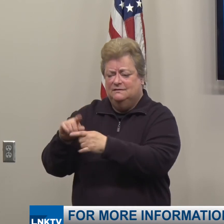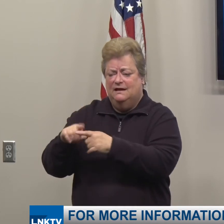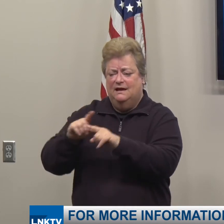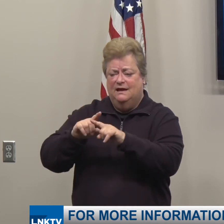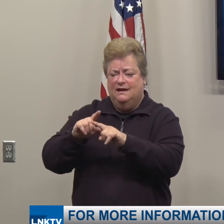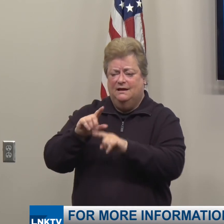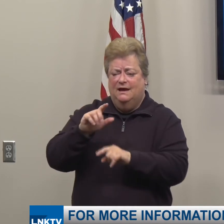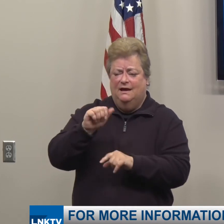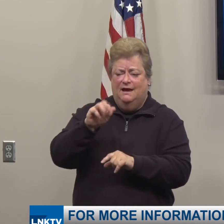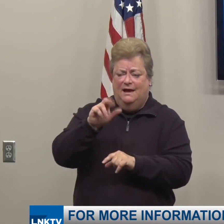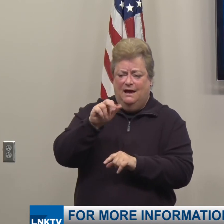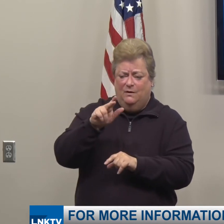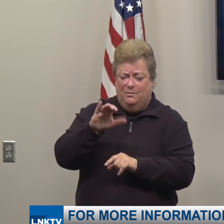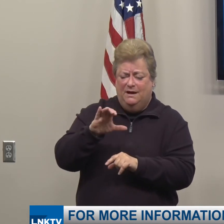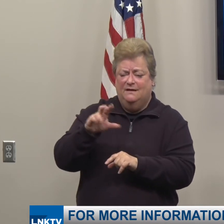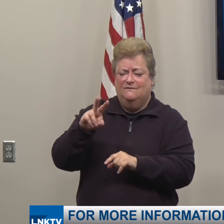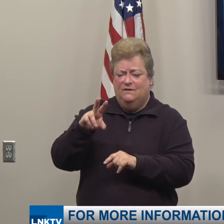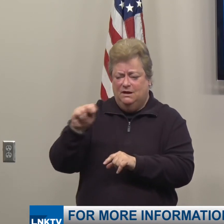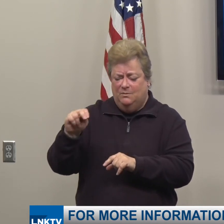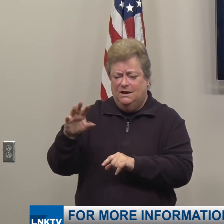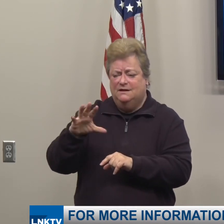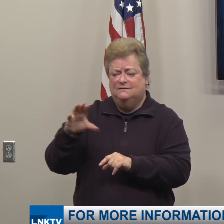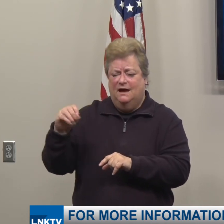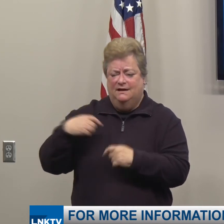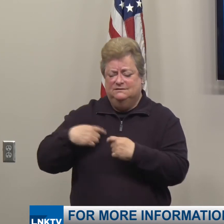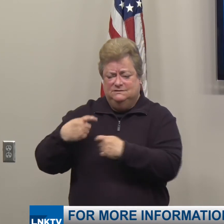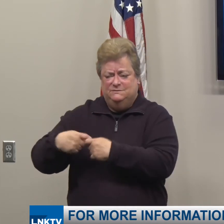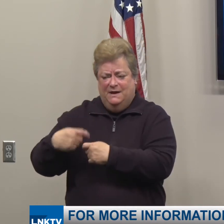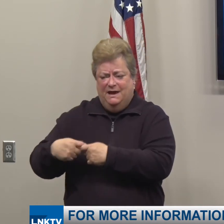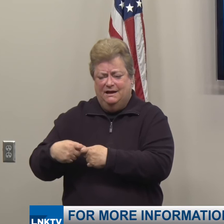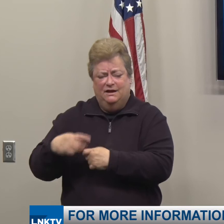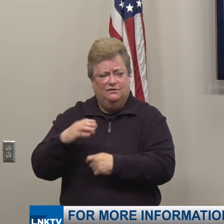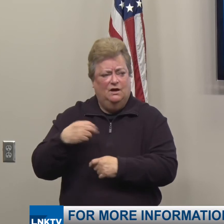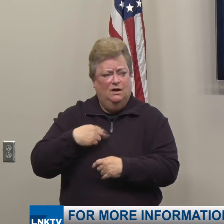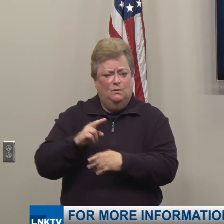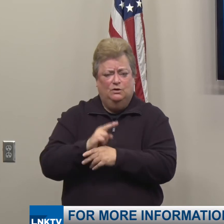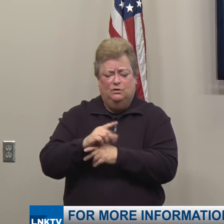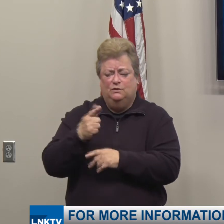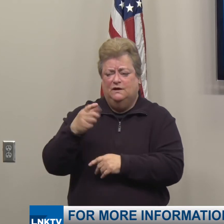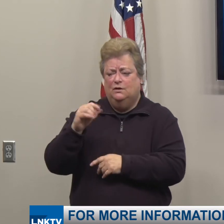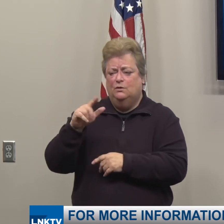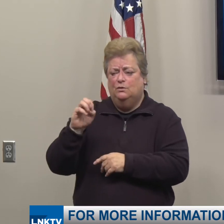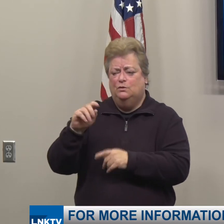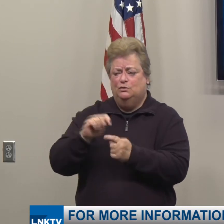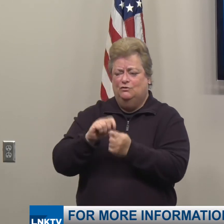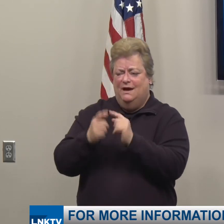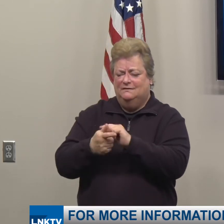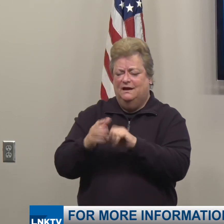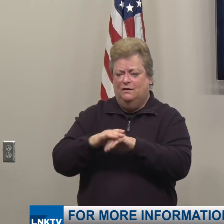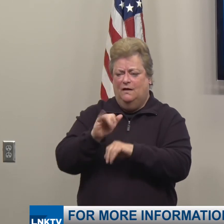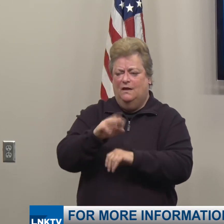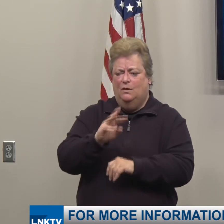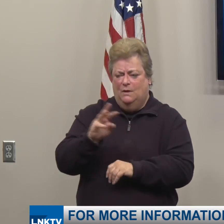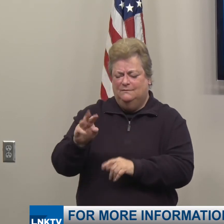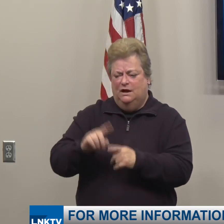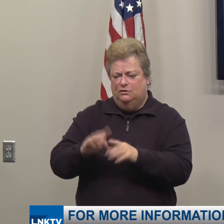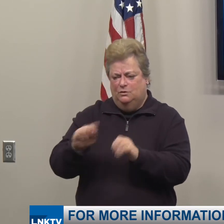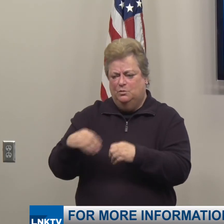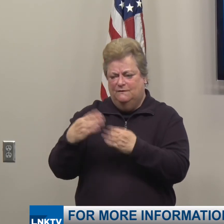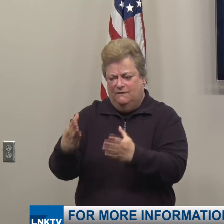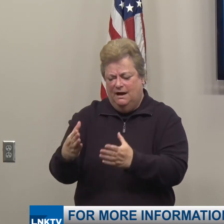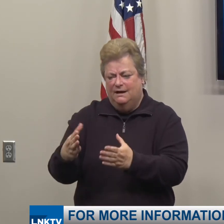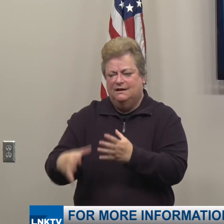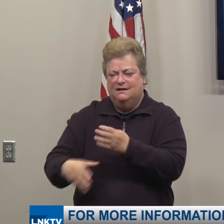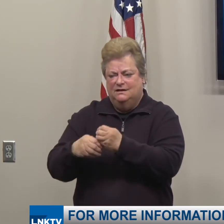Arabic, Spanish, Vietnamese, and many other languages. And we're using Google Translate on the website as well to provide